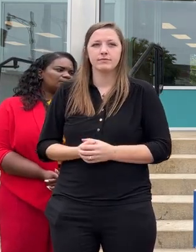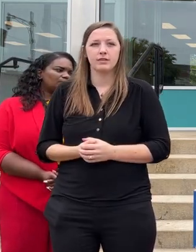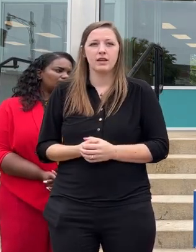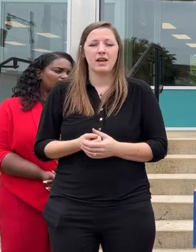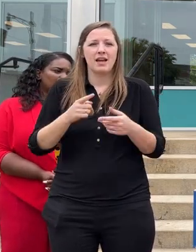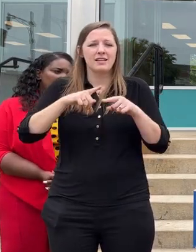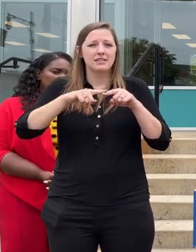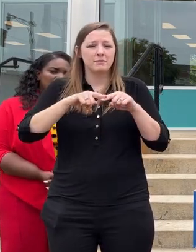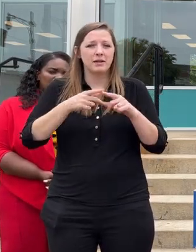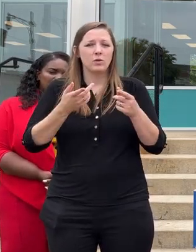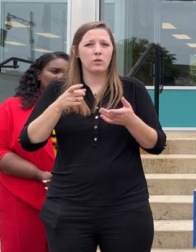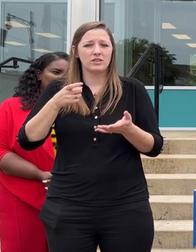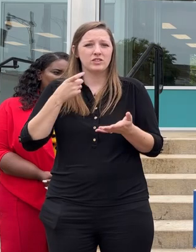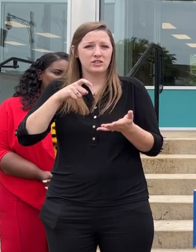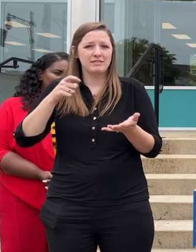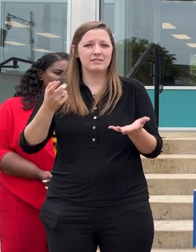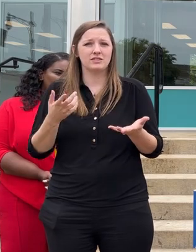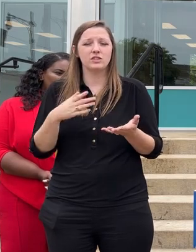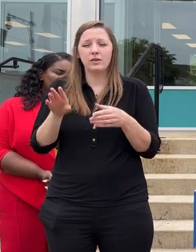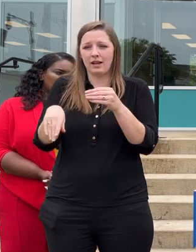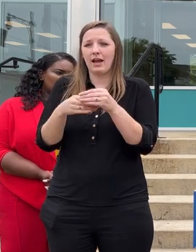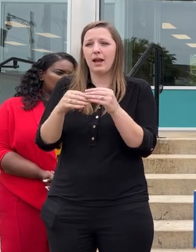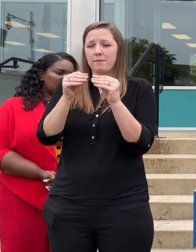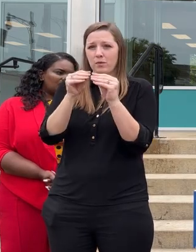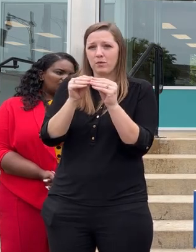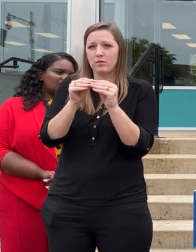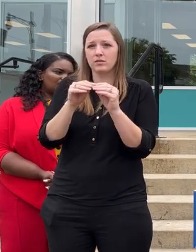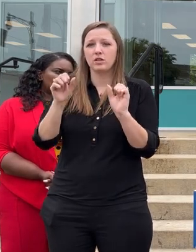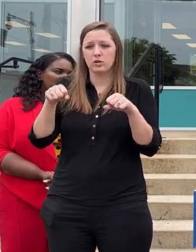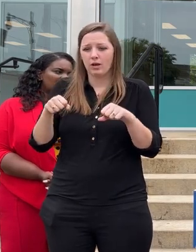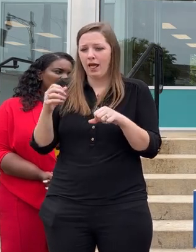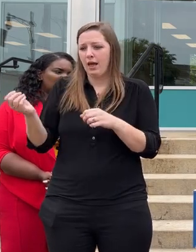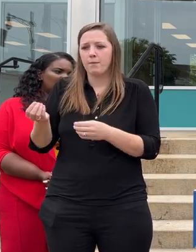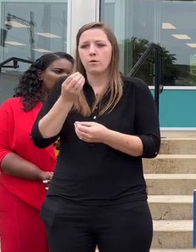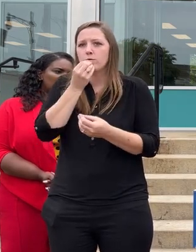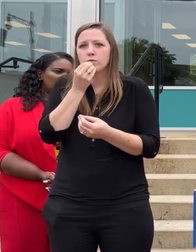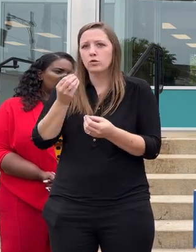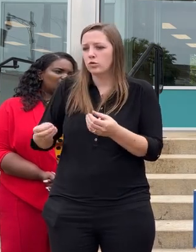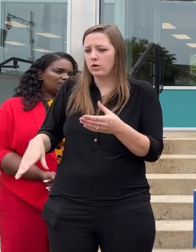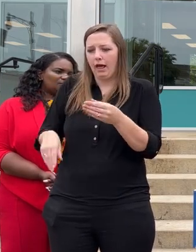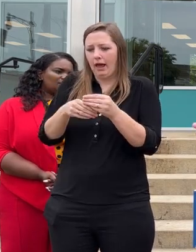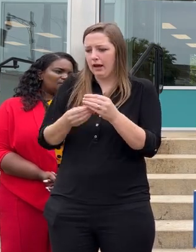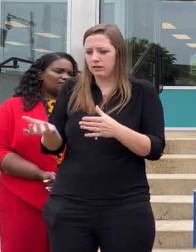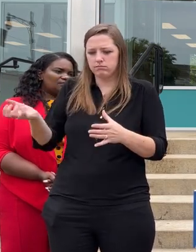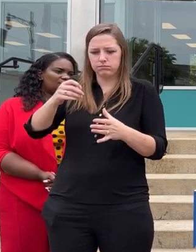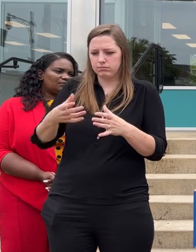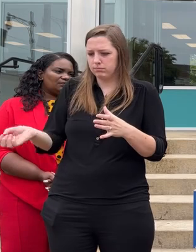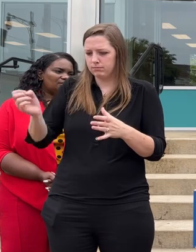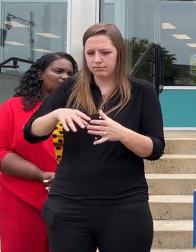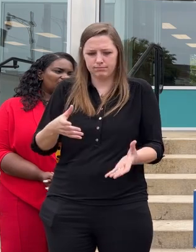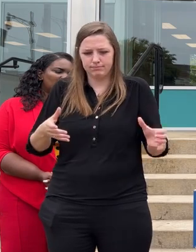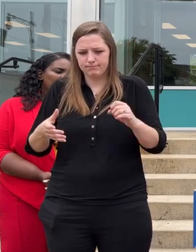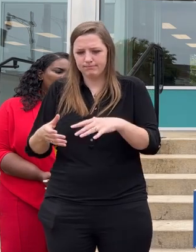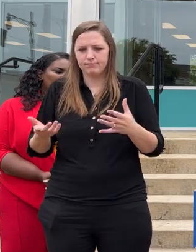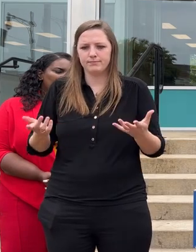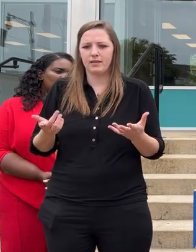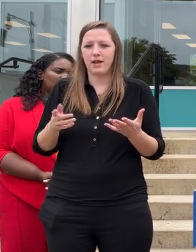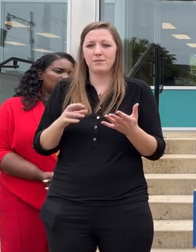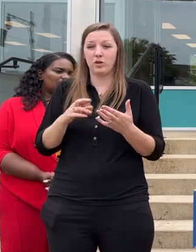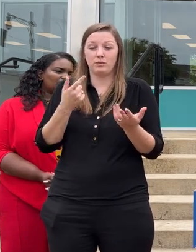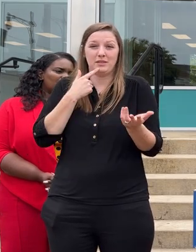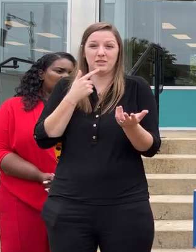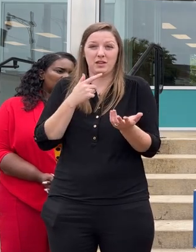are, you can add additional items. You can put additional energy bars in. You can put other items, especially related to